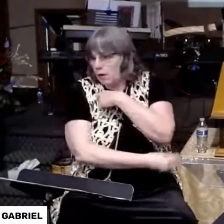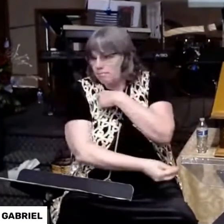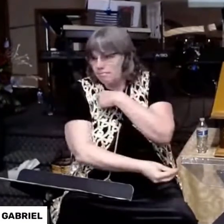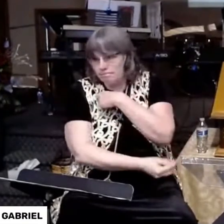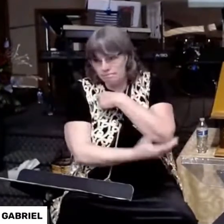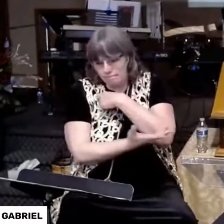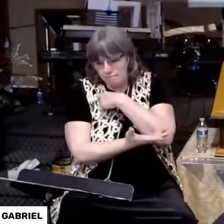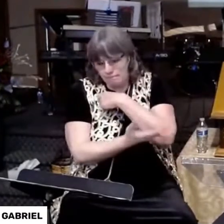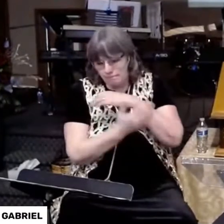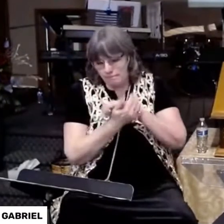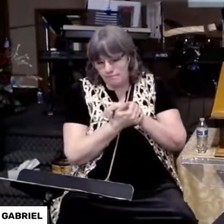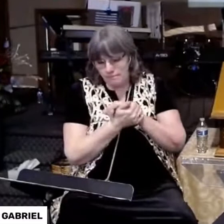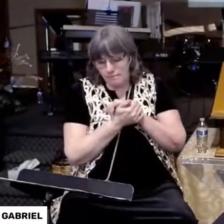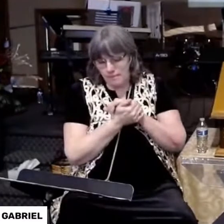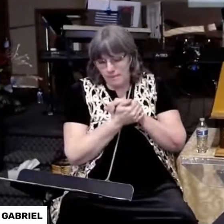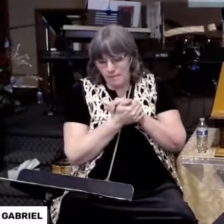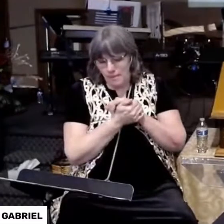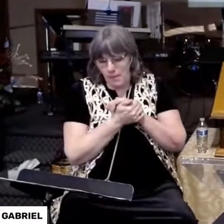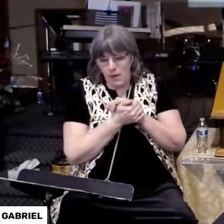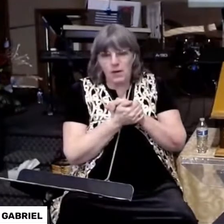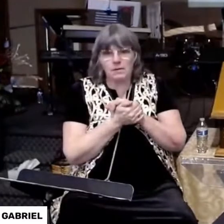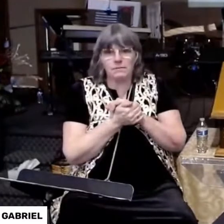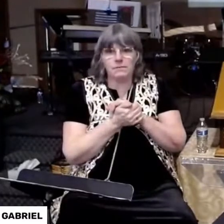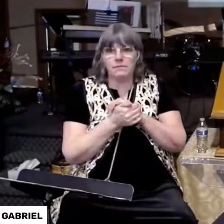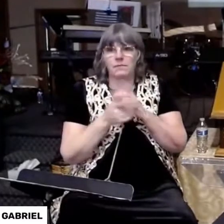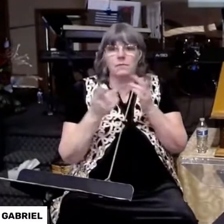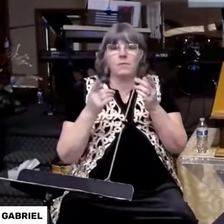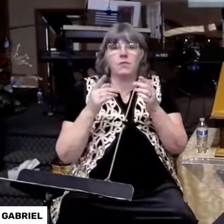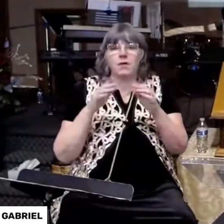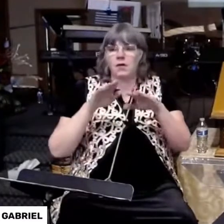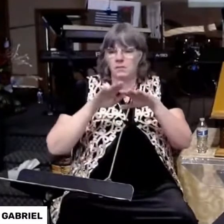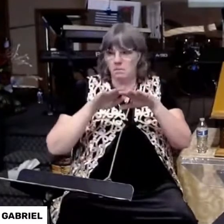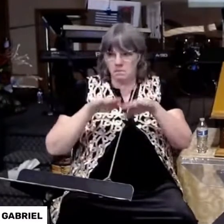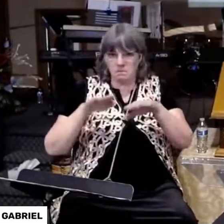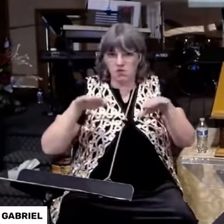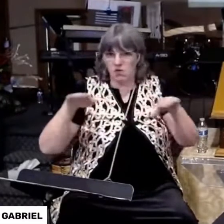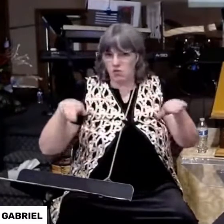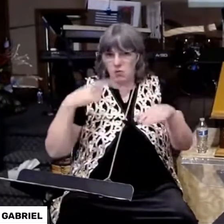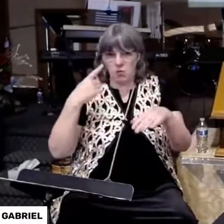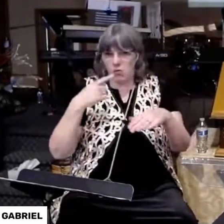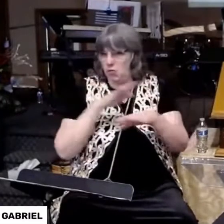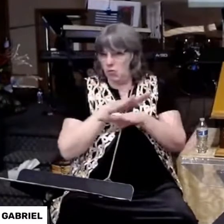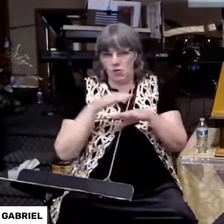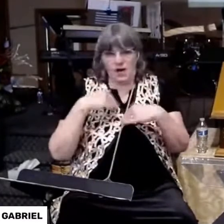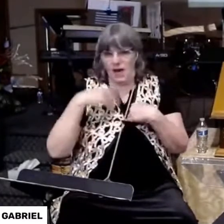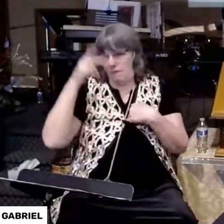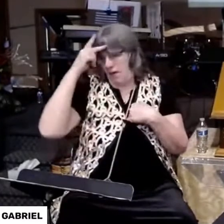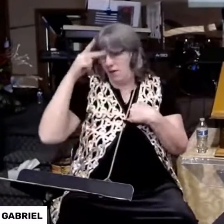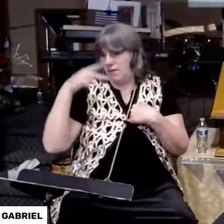Would he talk about the poor, the destitute? Would he address the poverty?